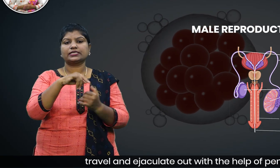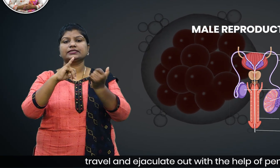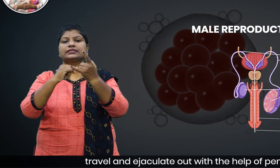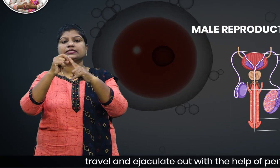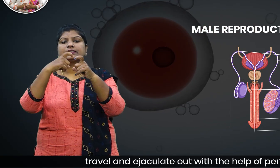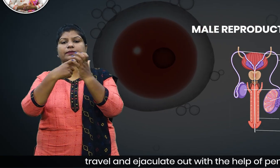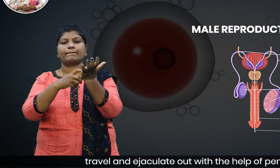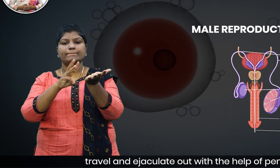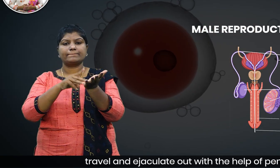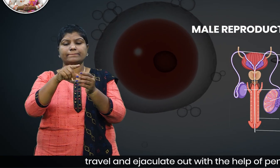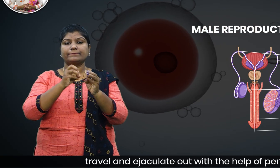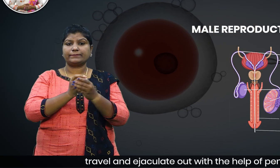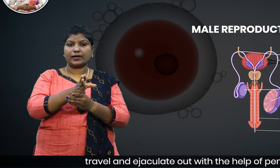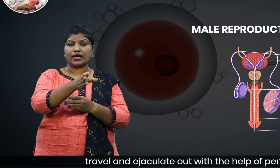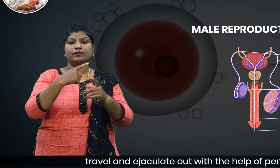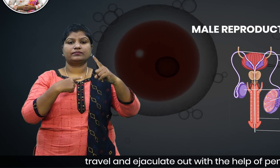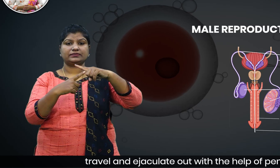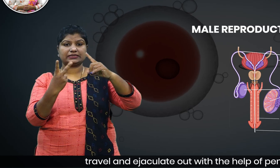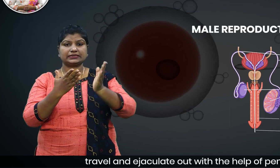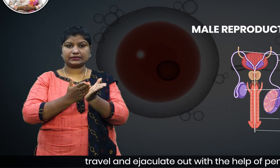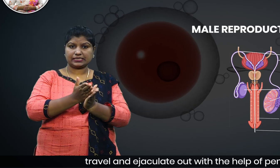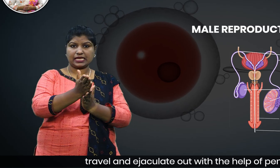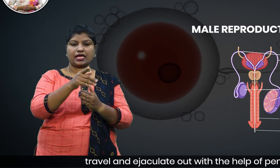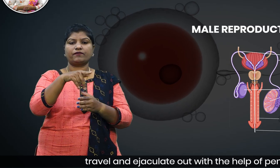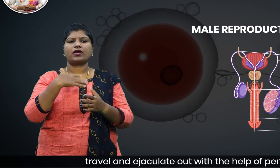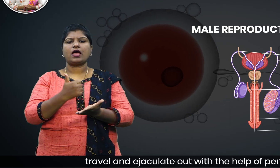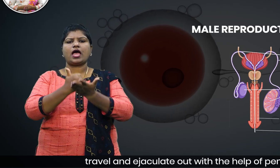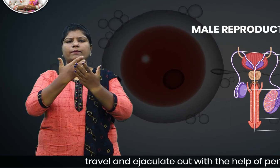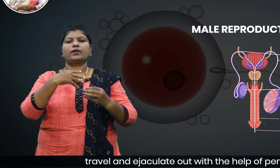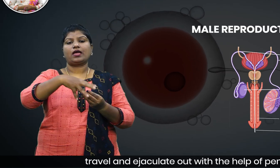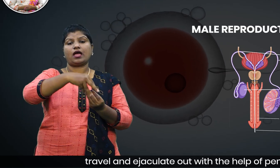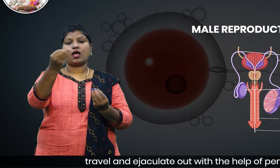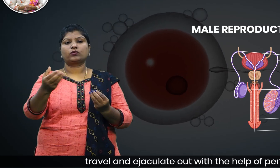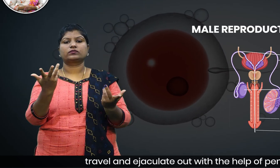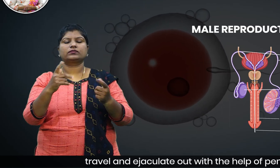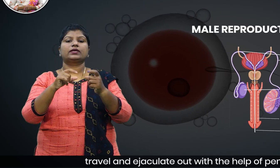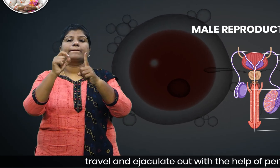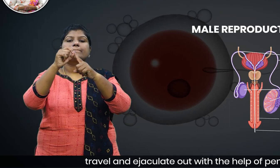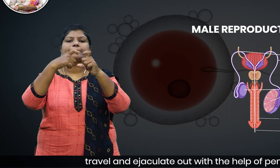and ejaculate out with the help of penis.